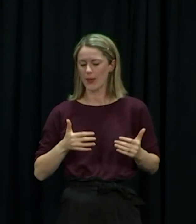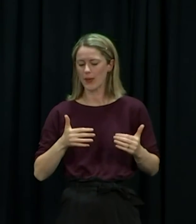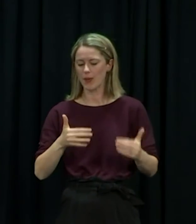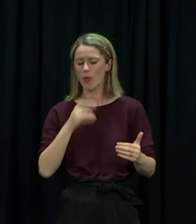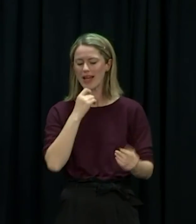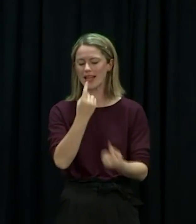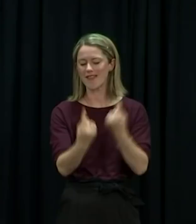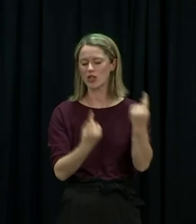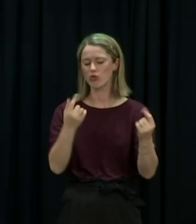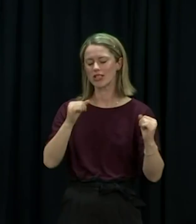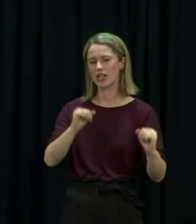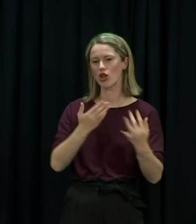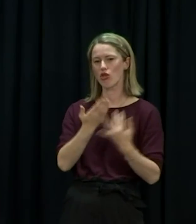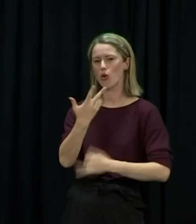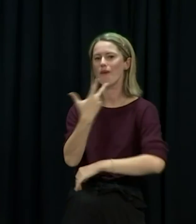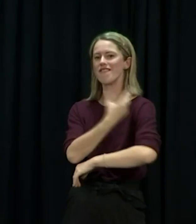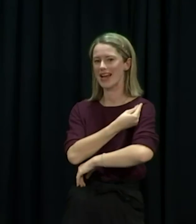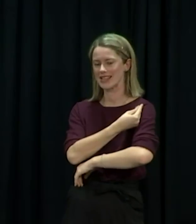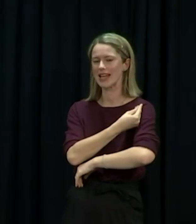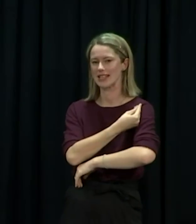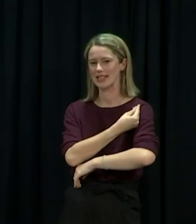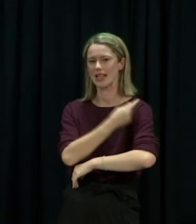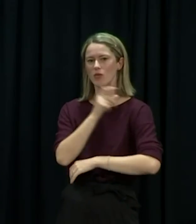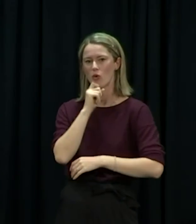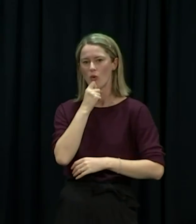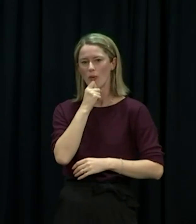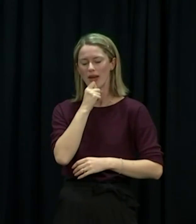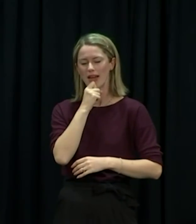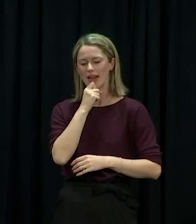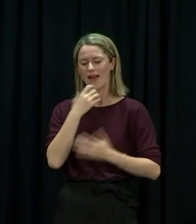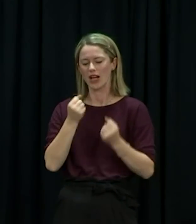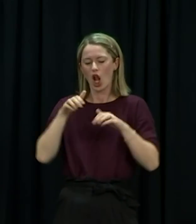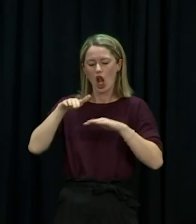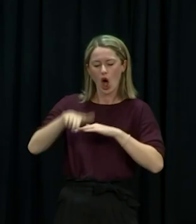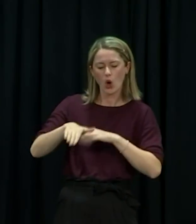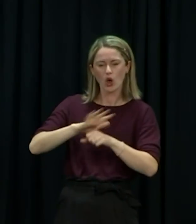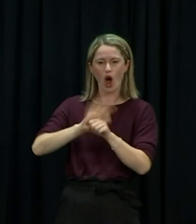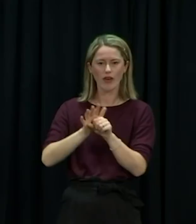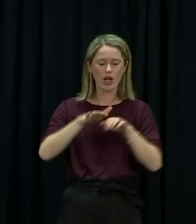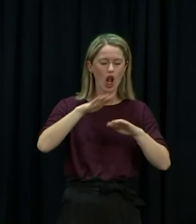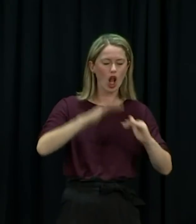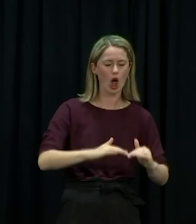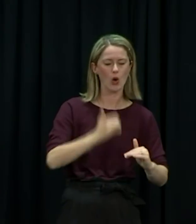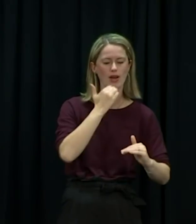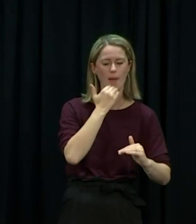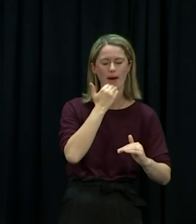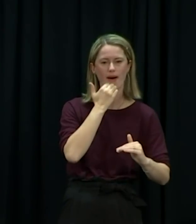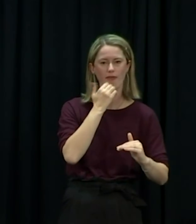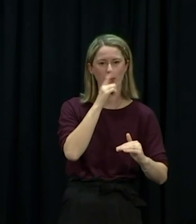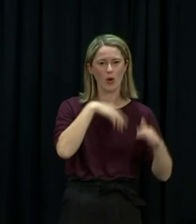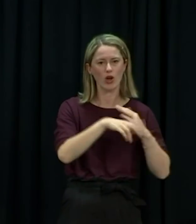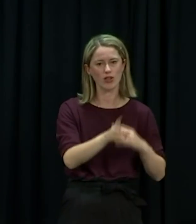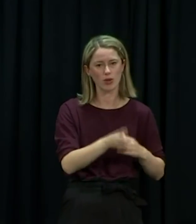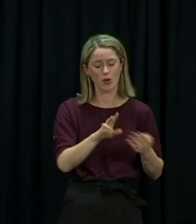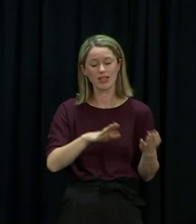individual armour of vaccines while maintaining our world-leading position on case numbers, hospitalisations and deaths, as well